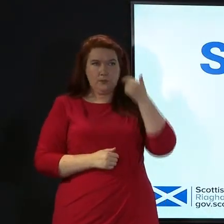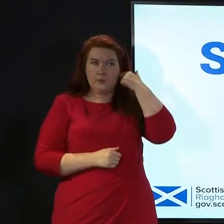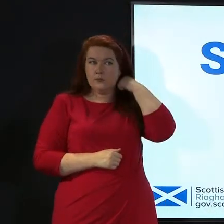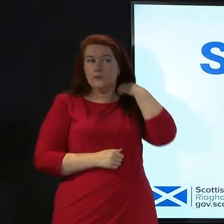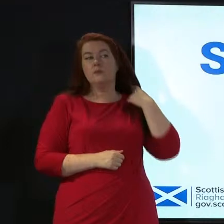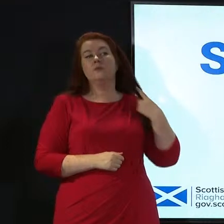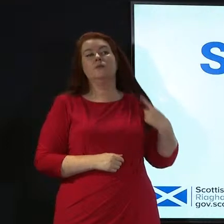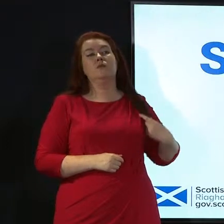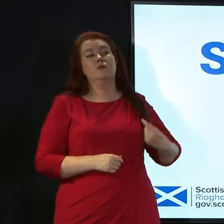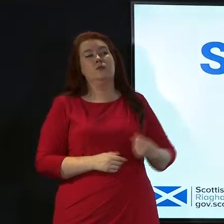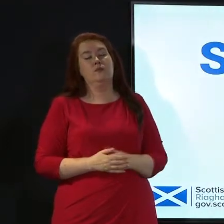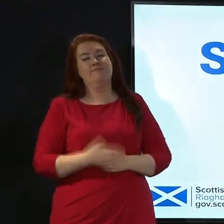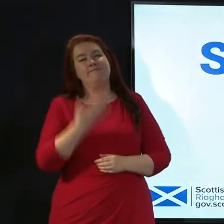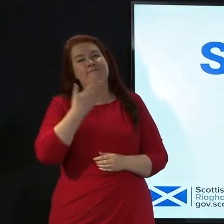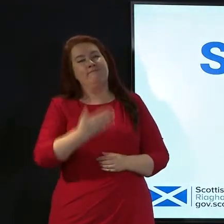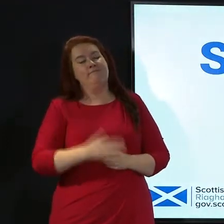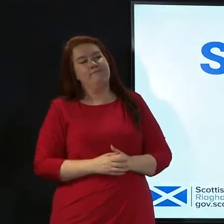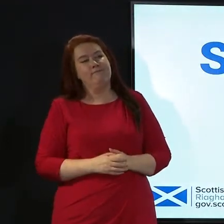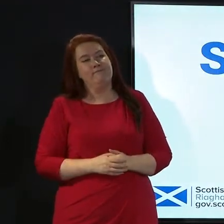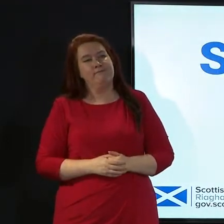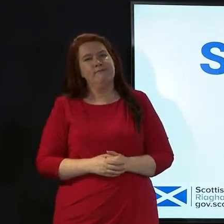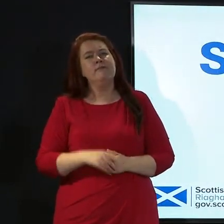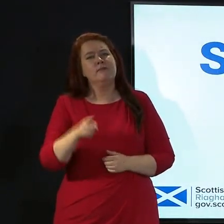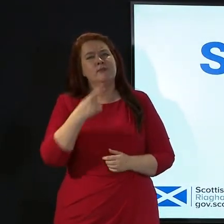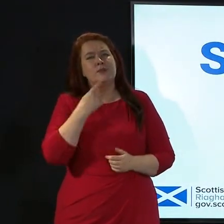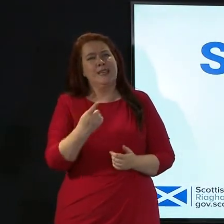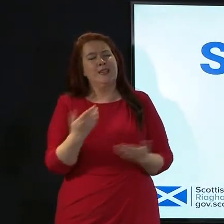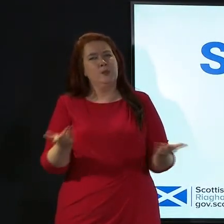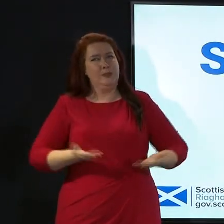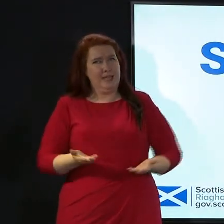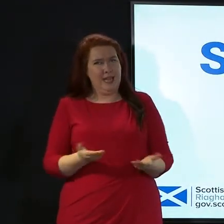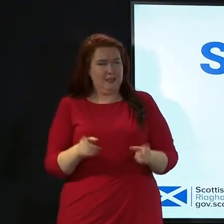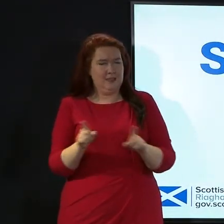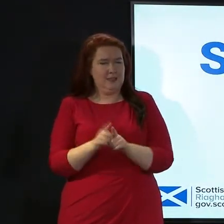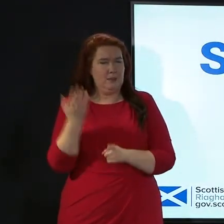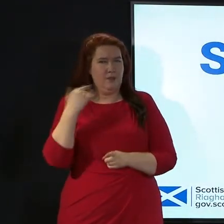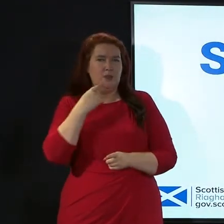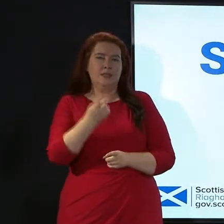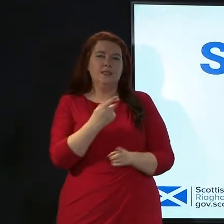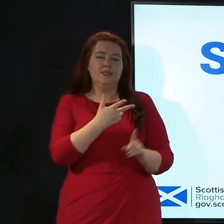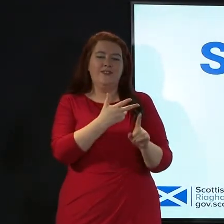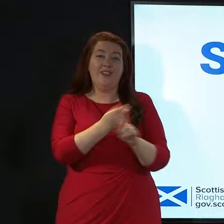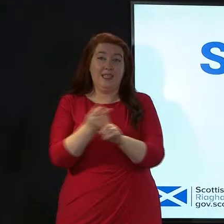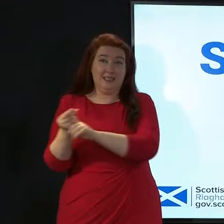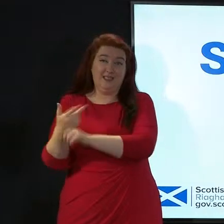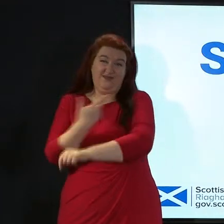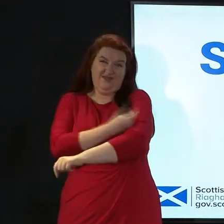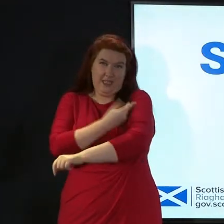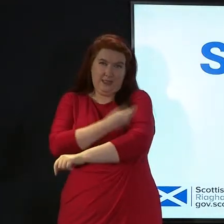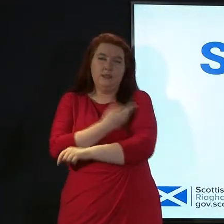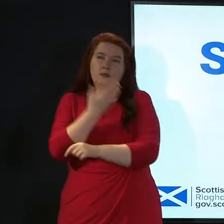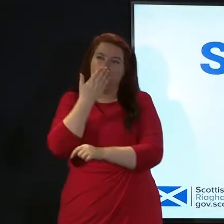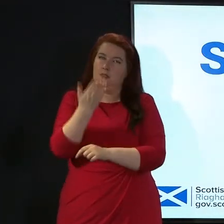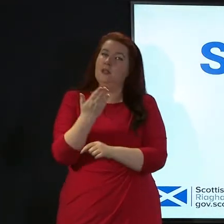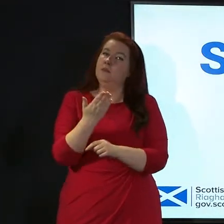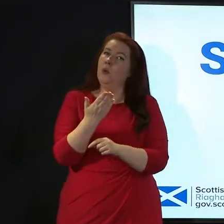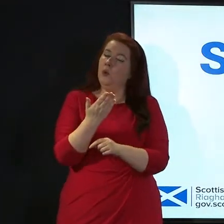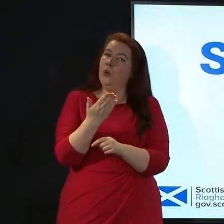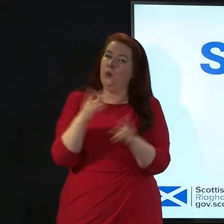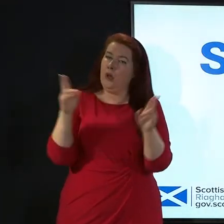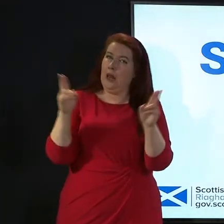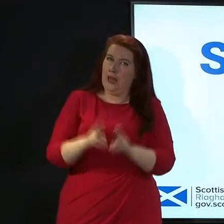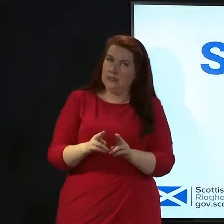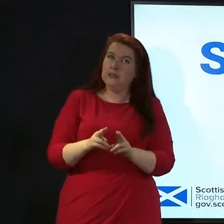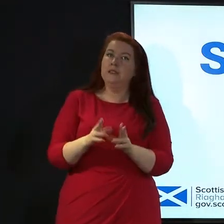Thank you. You've said today and you've said before that the vaccines appear to be doing the job of weakening the link